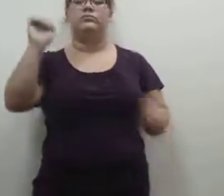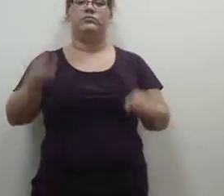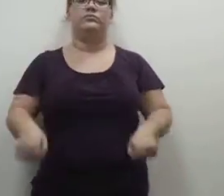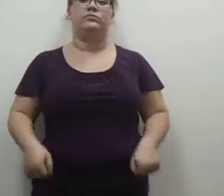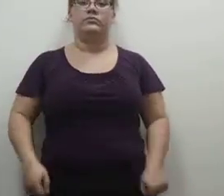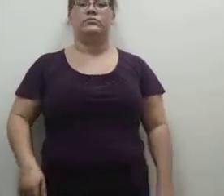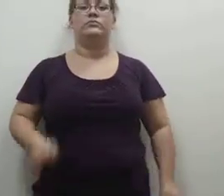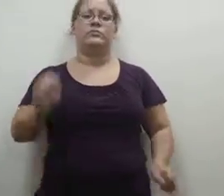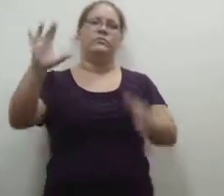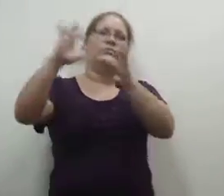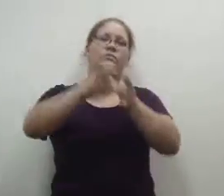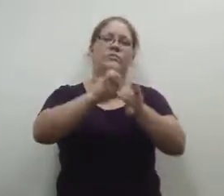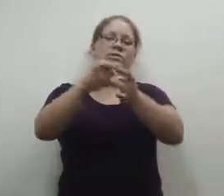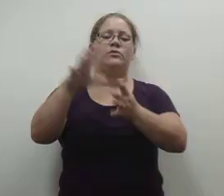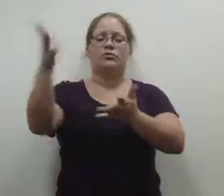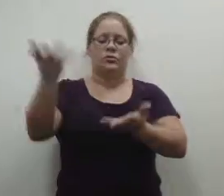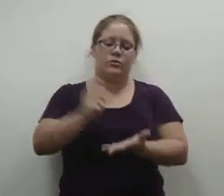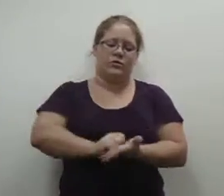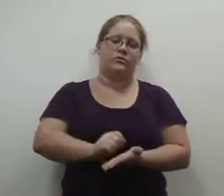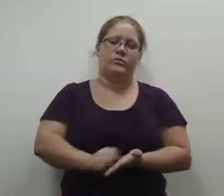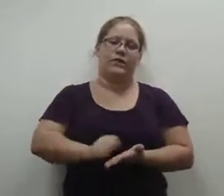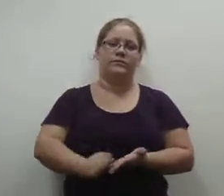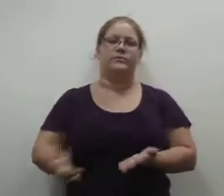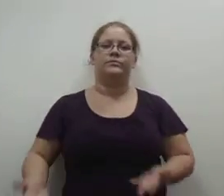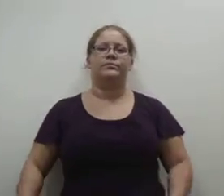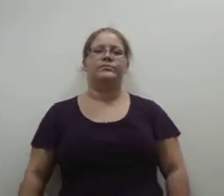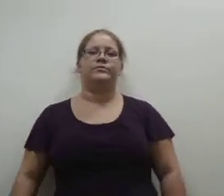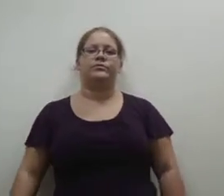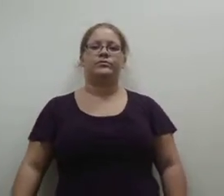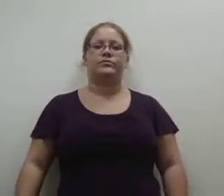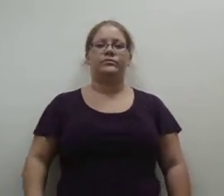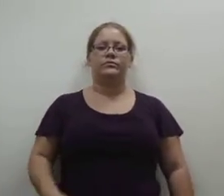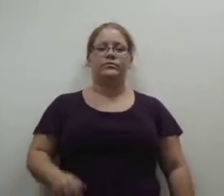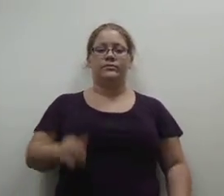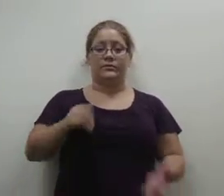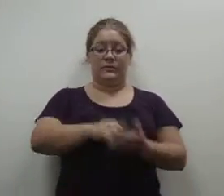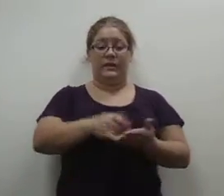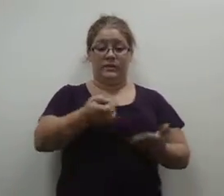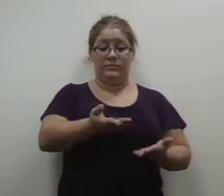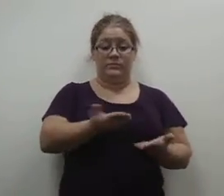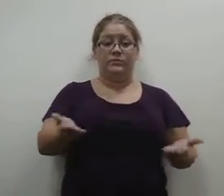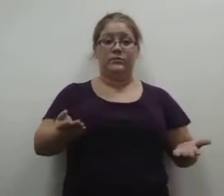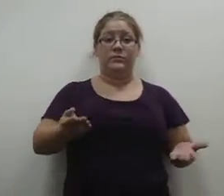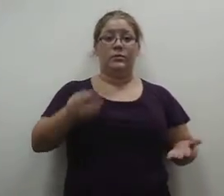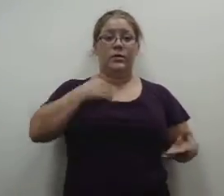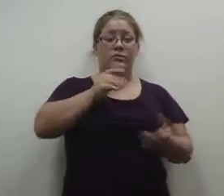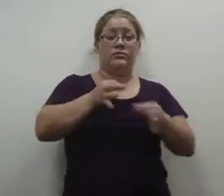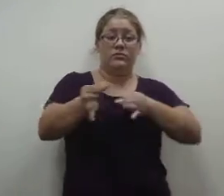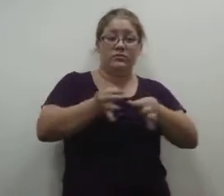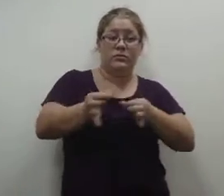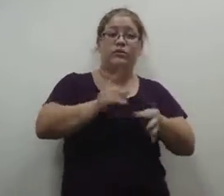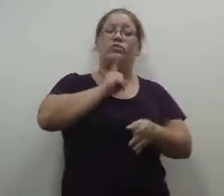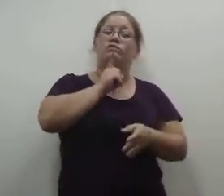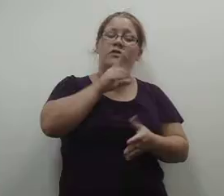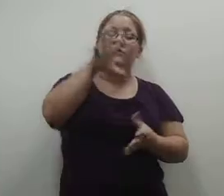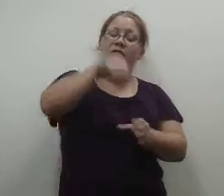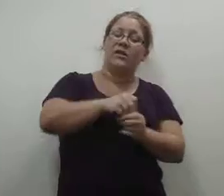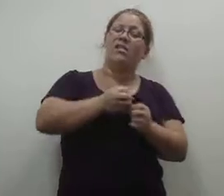And the activity that I just described really involves a lot of skill. I mean, you know, we're teaching students how